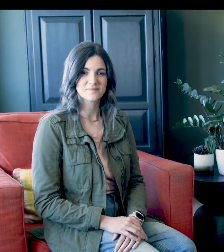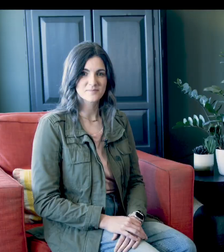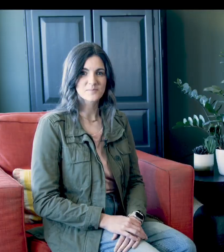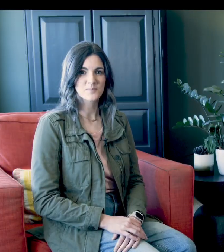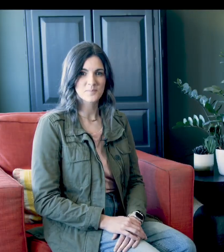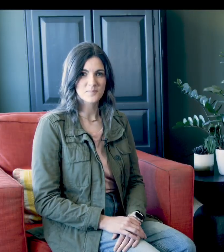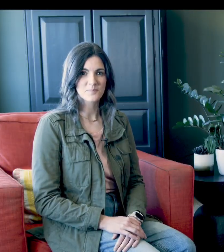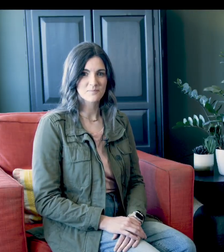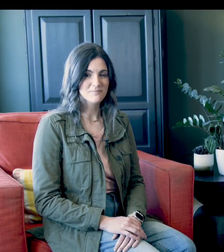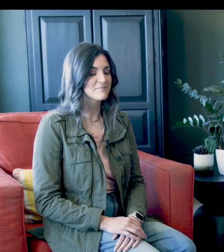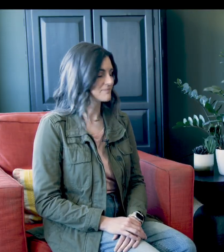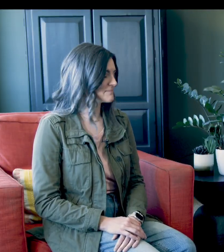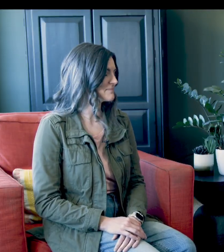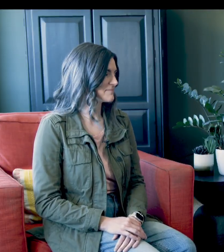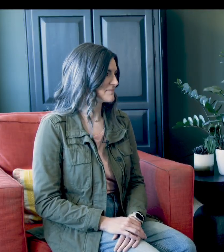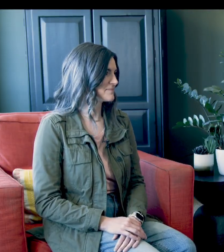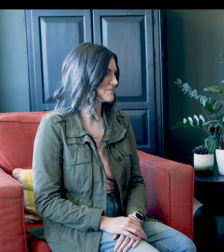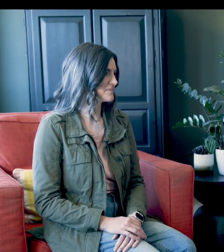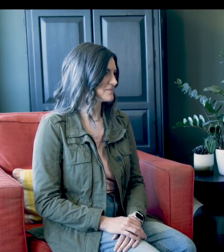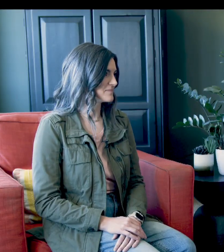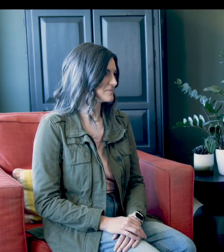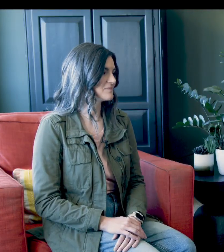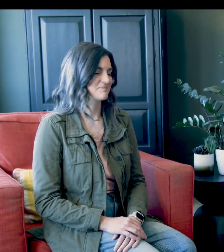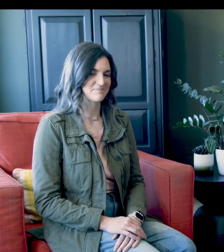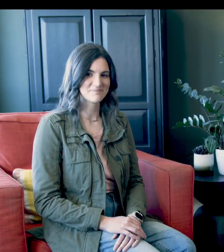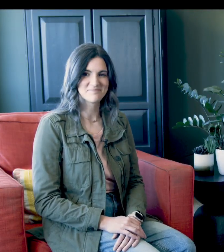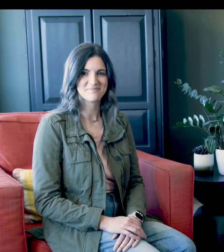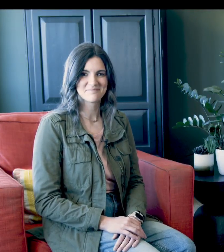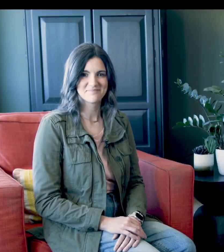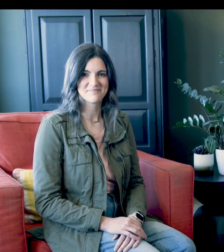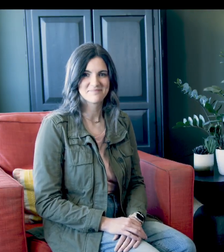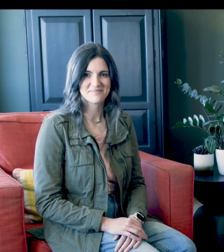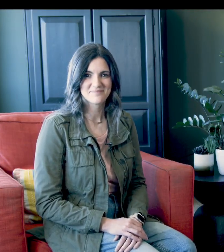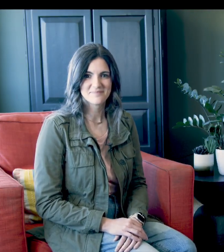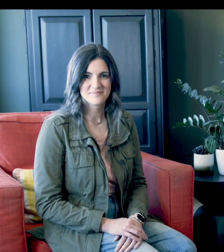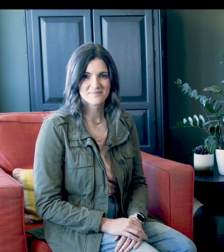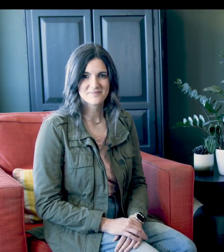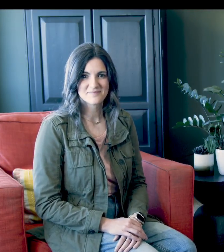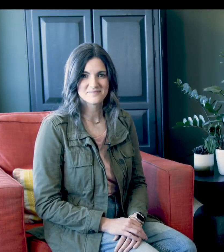came in within the budget we originally anticipated.